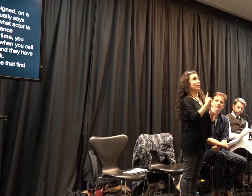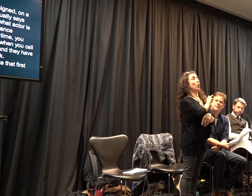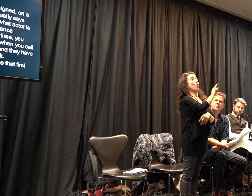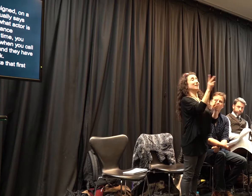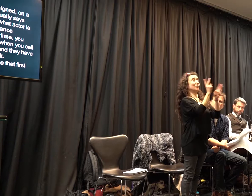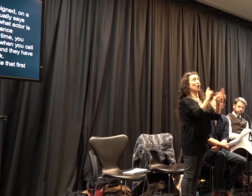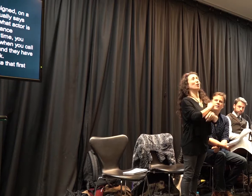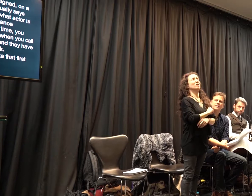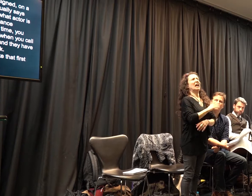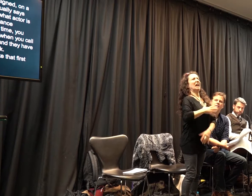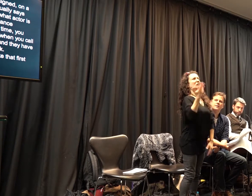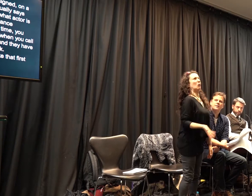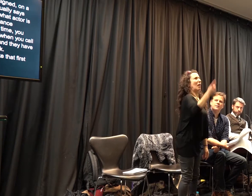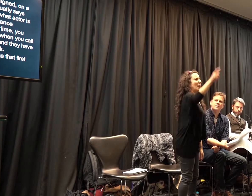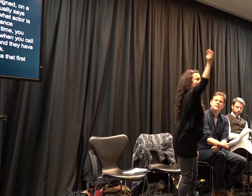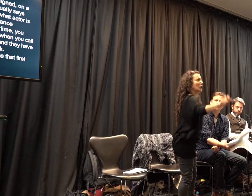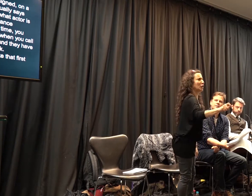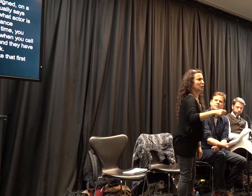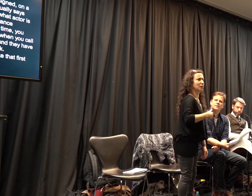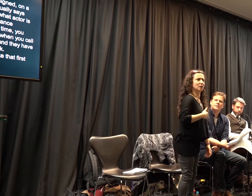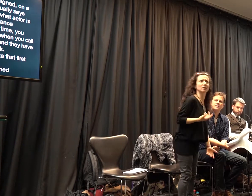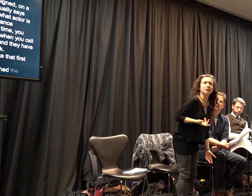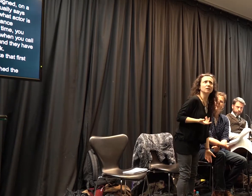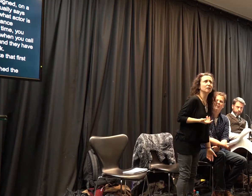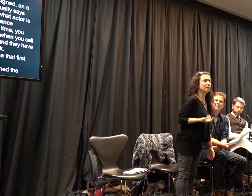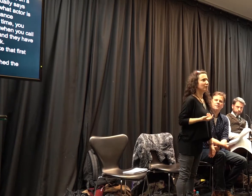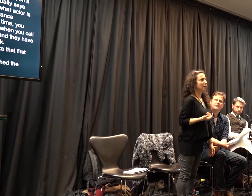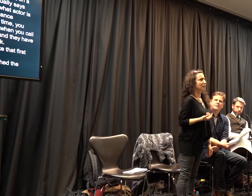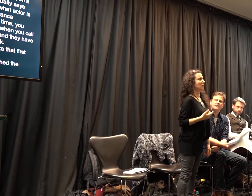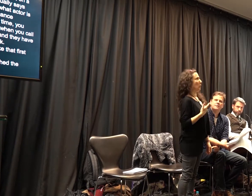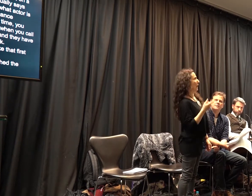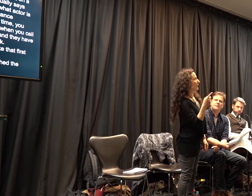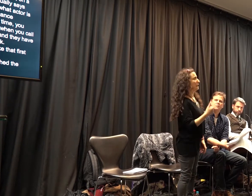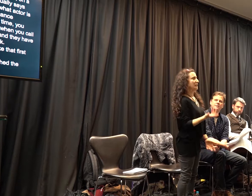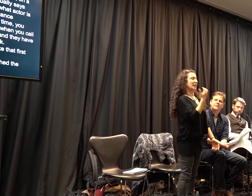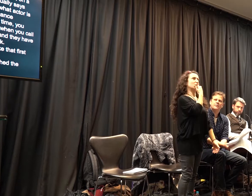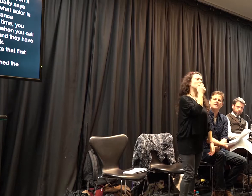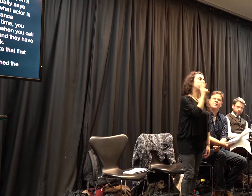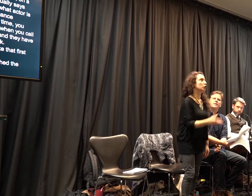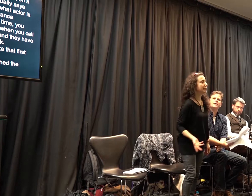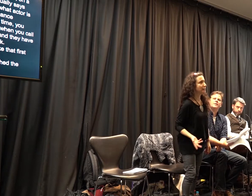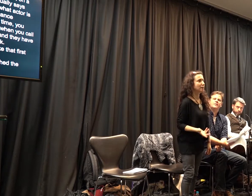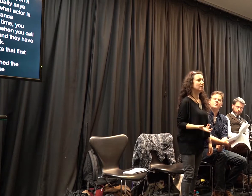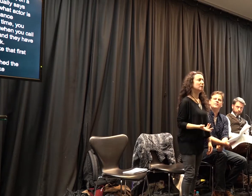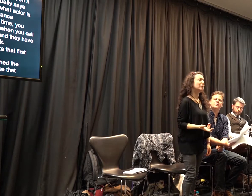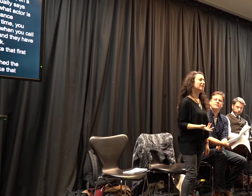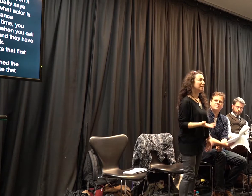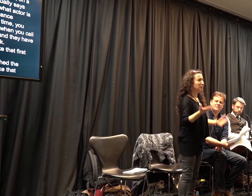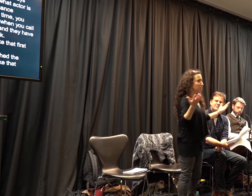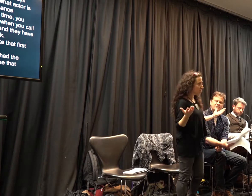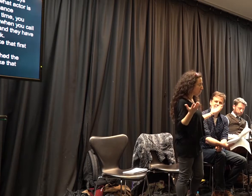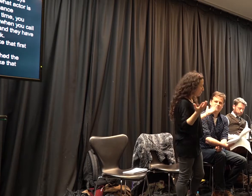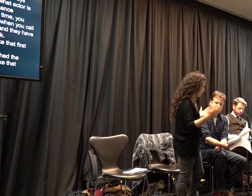I've been to theatre with friends and watched the interpreters, and that person said, I don't like that interpreter, I don't like that style